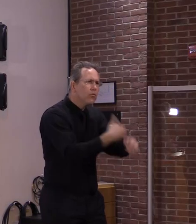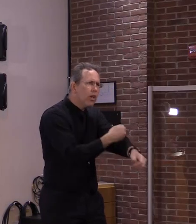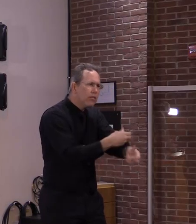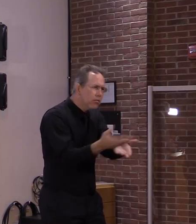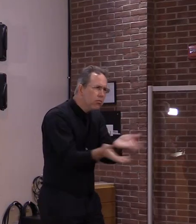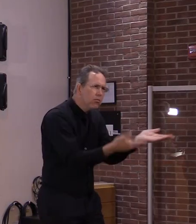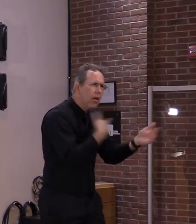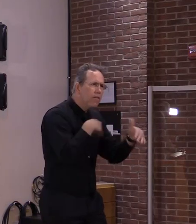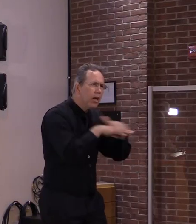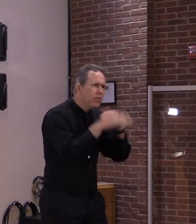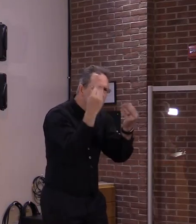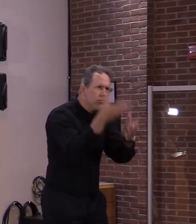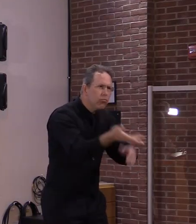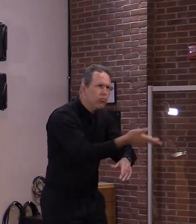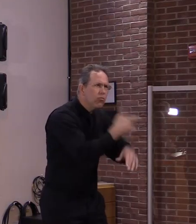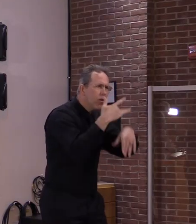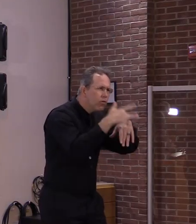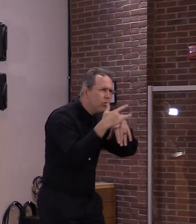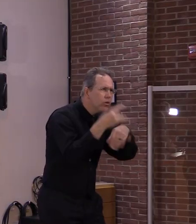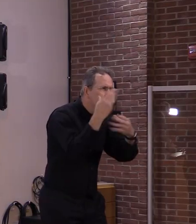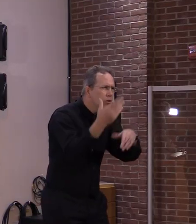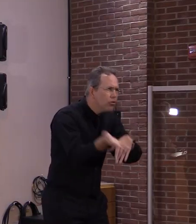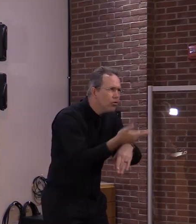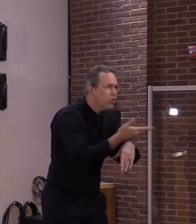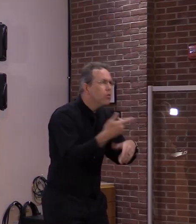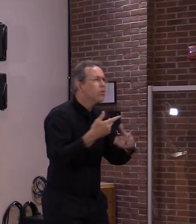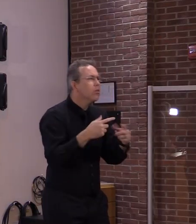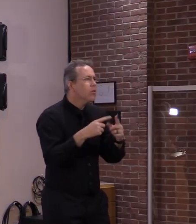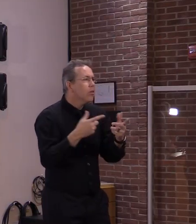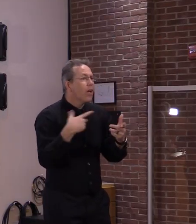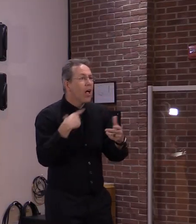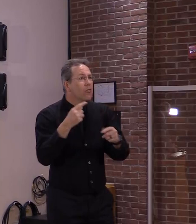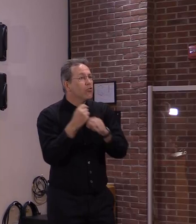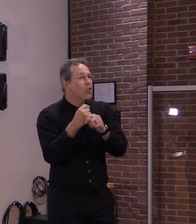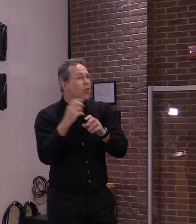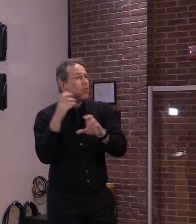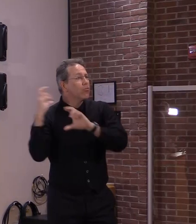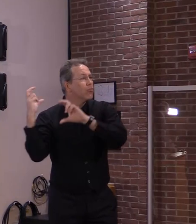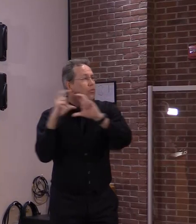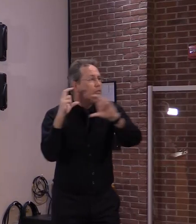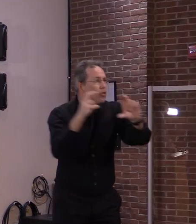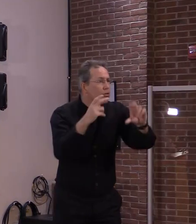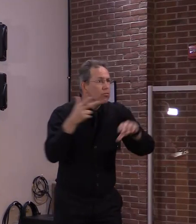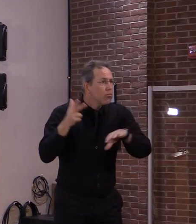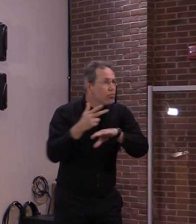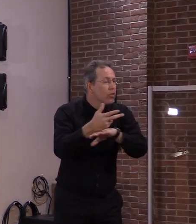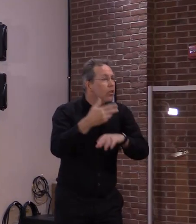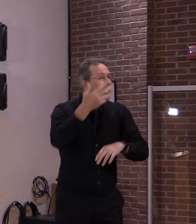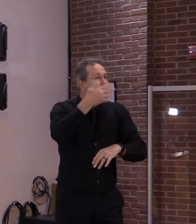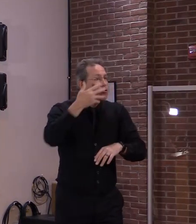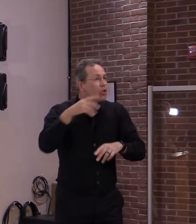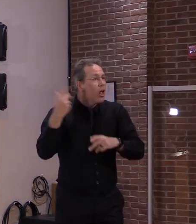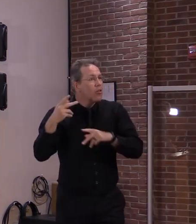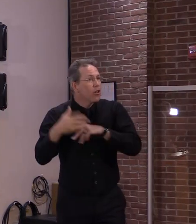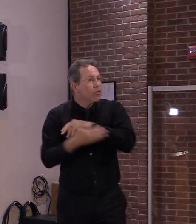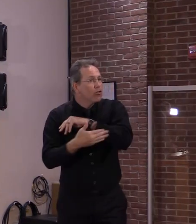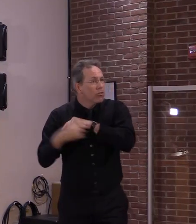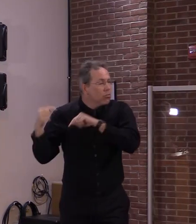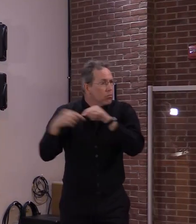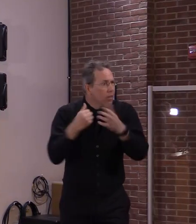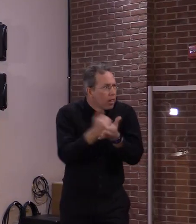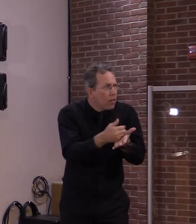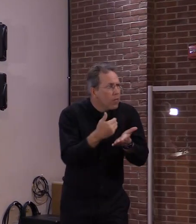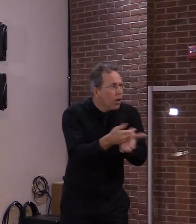vaccine and with the hospital in Colebrook, the Upper Connecticut Valley Hospital,